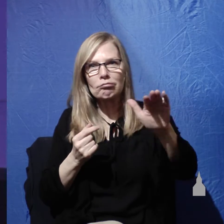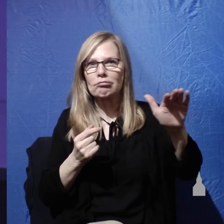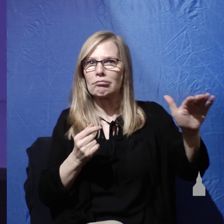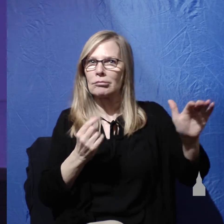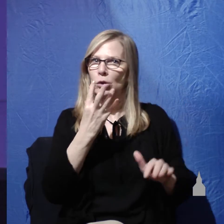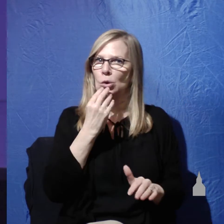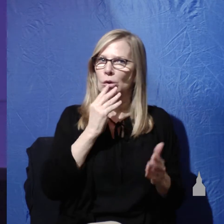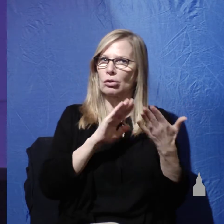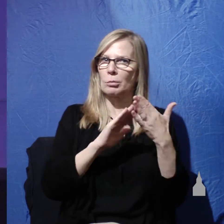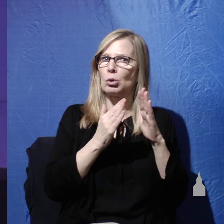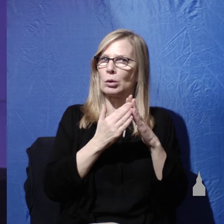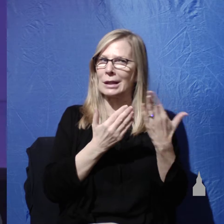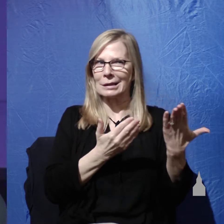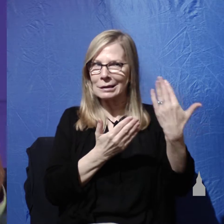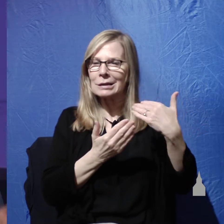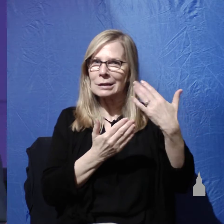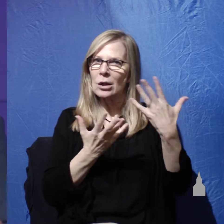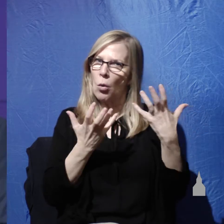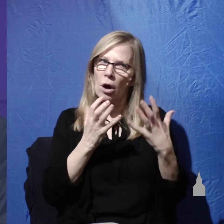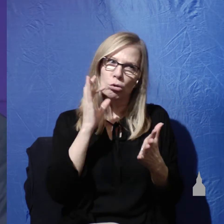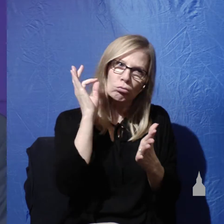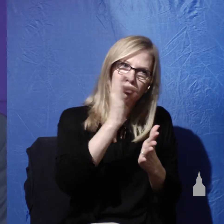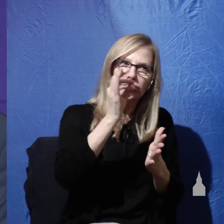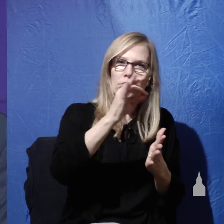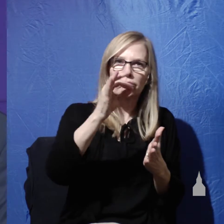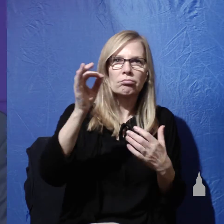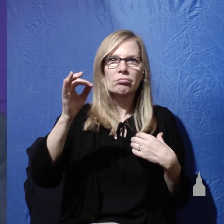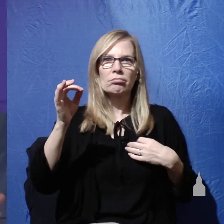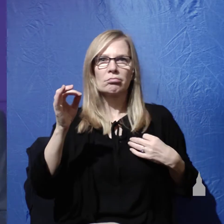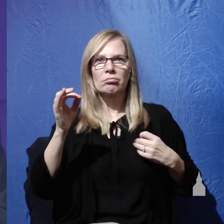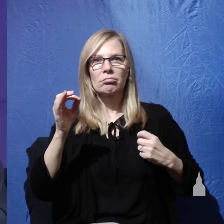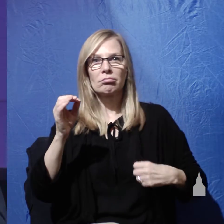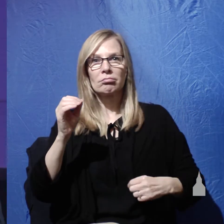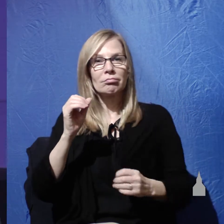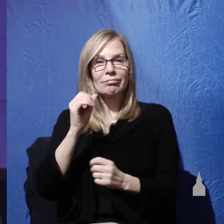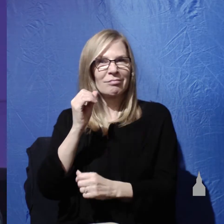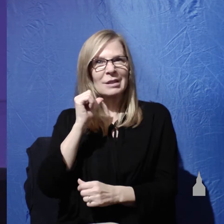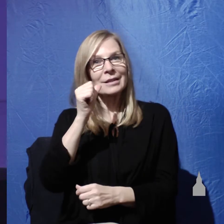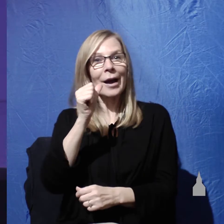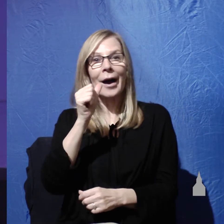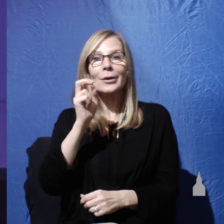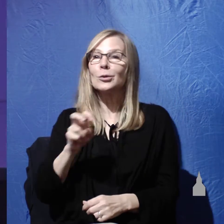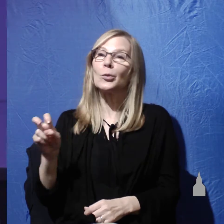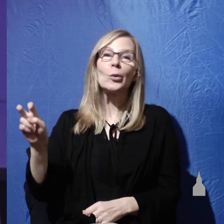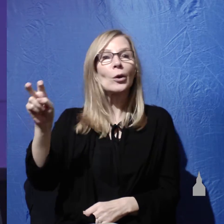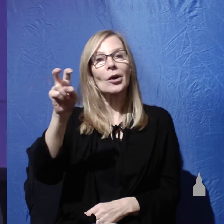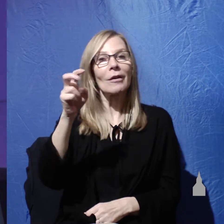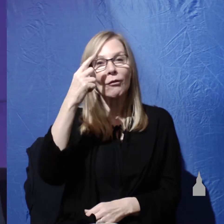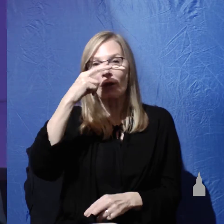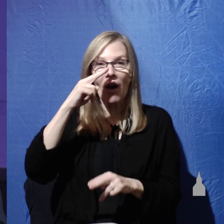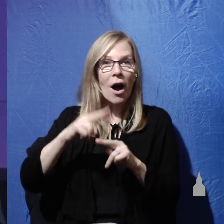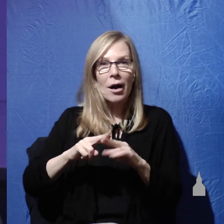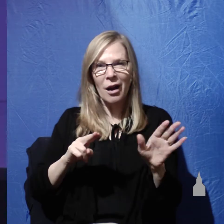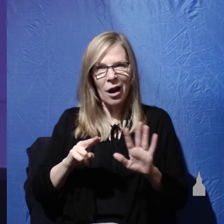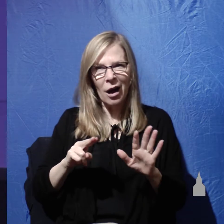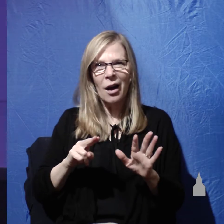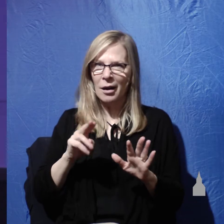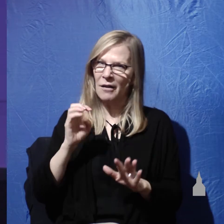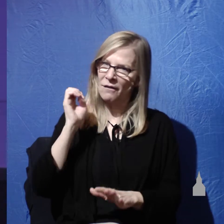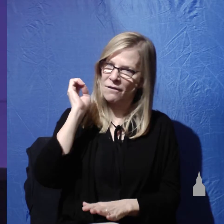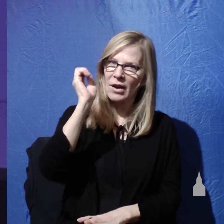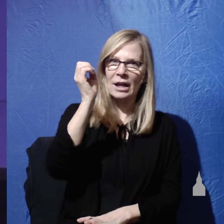Jewish community for the purpose of evangelizing them. This is not a goodwill tour. This is evangelism. This was his